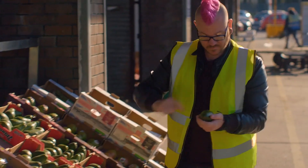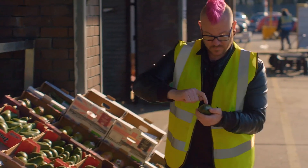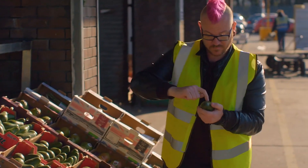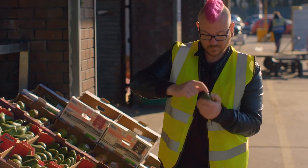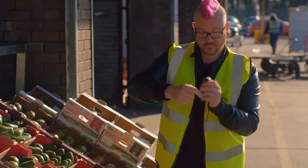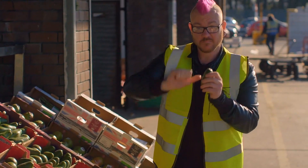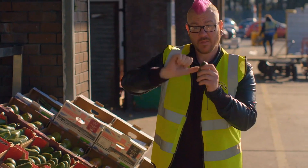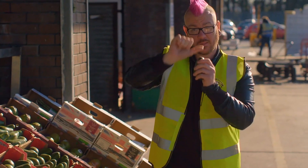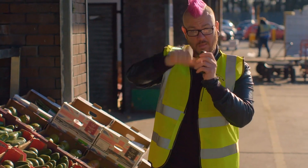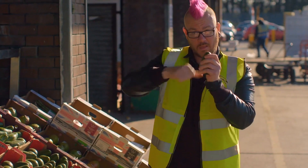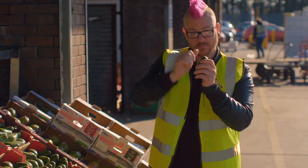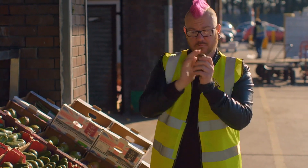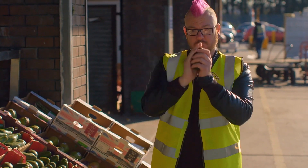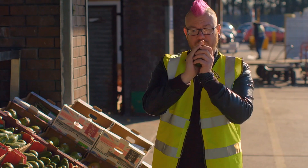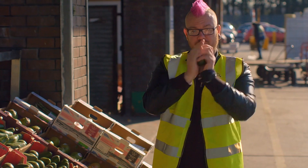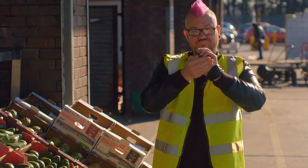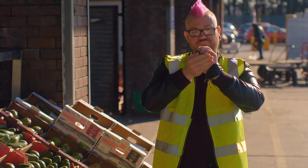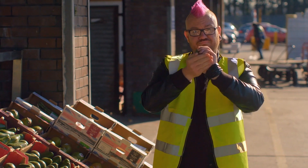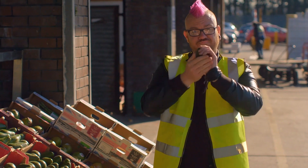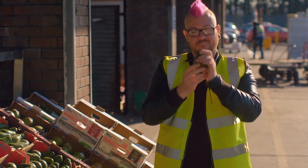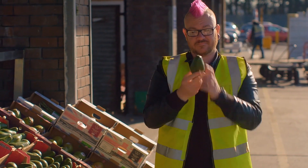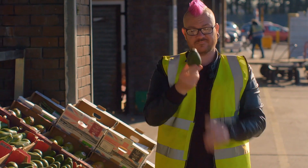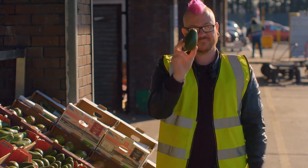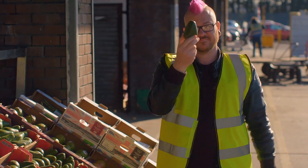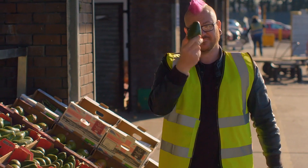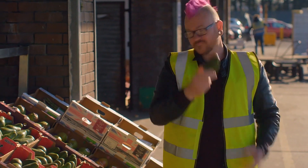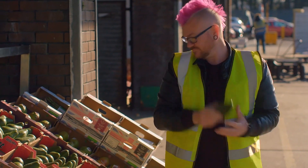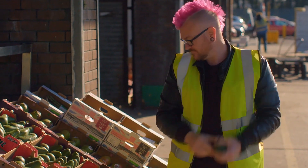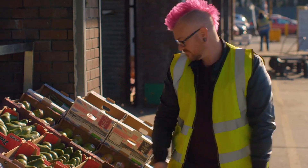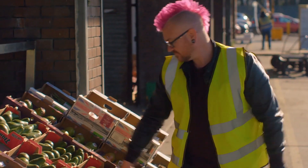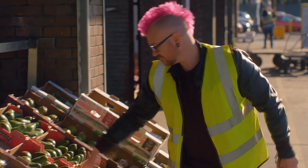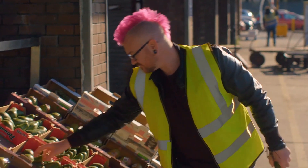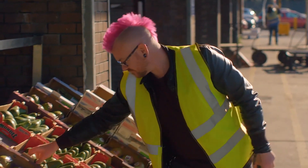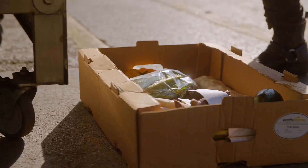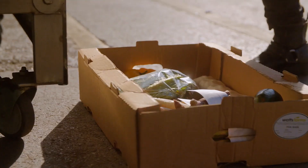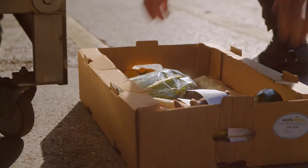avocado lengthwise, then you can just twist it to open it.